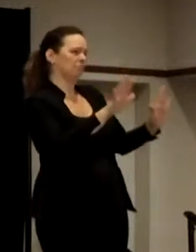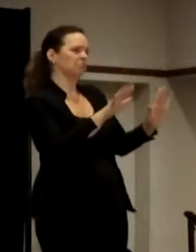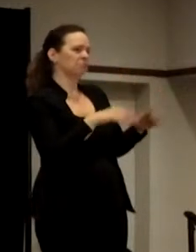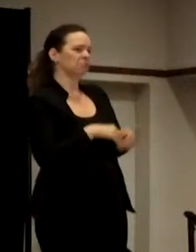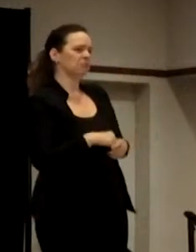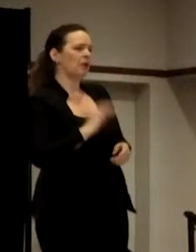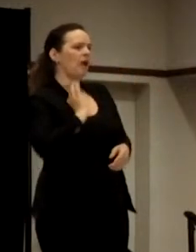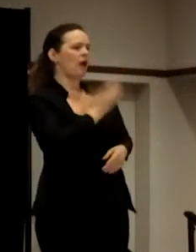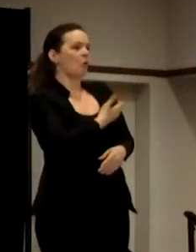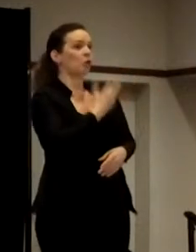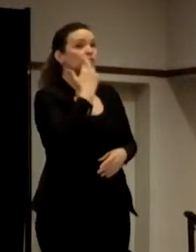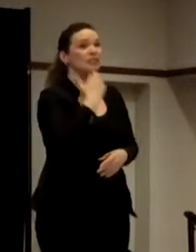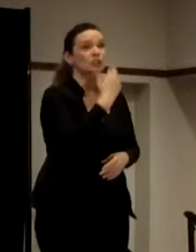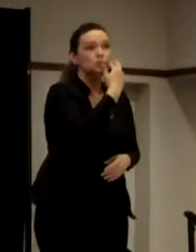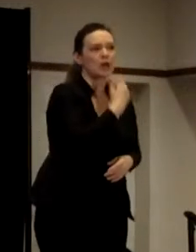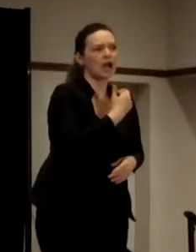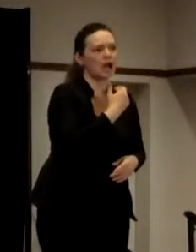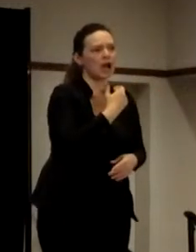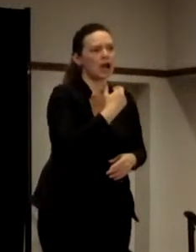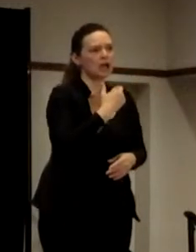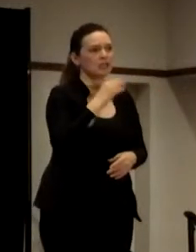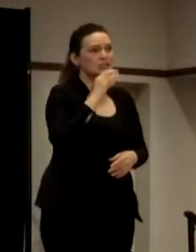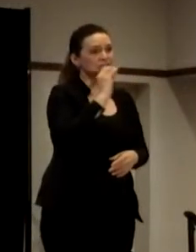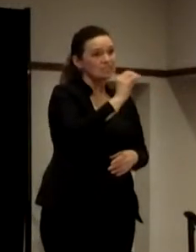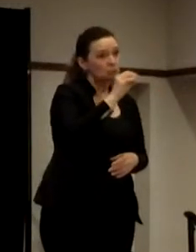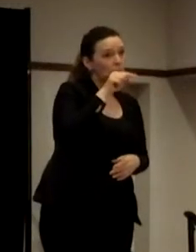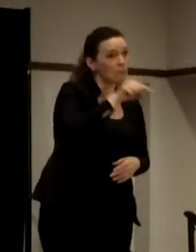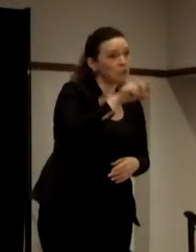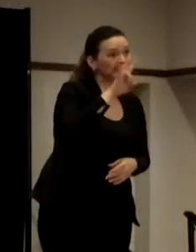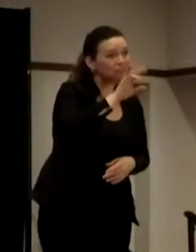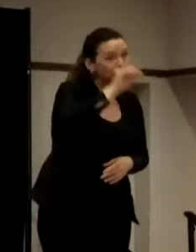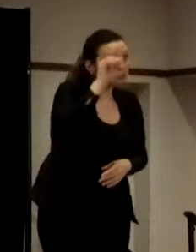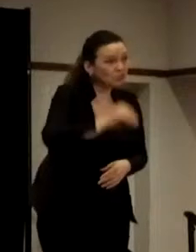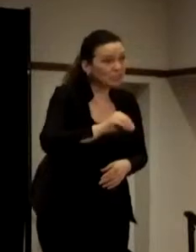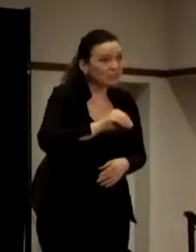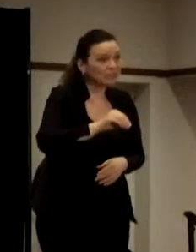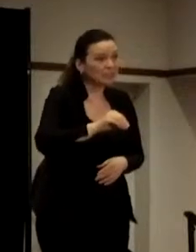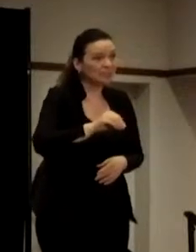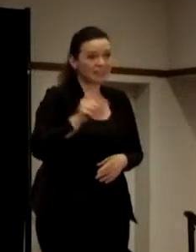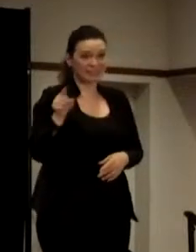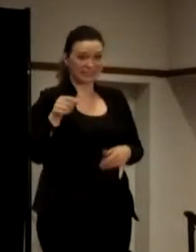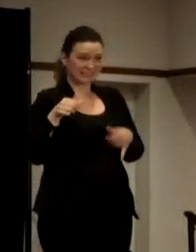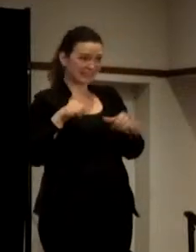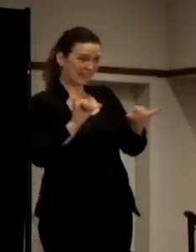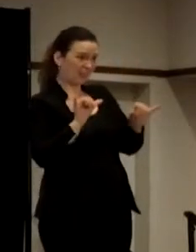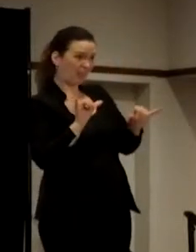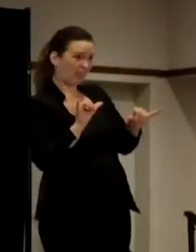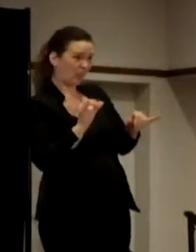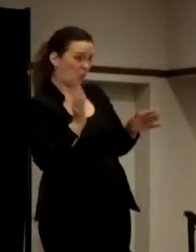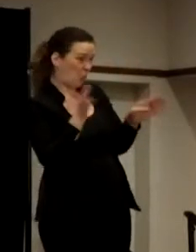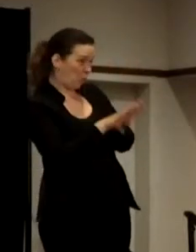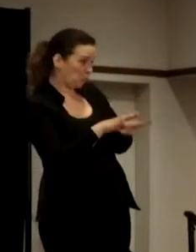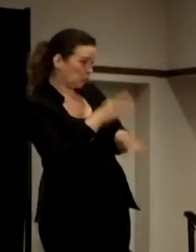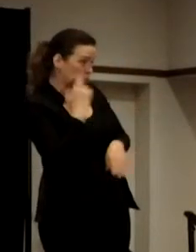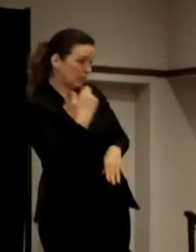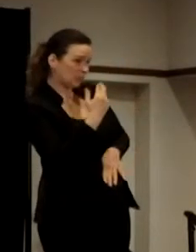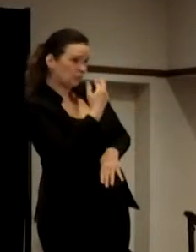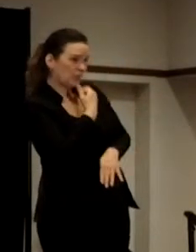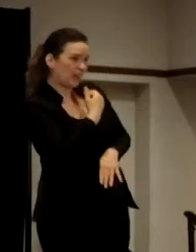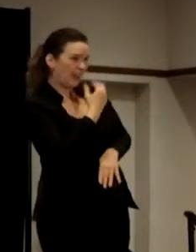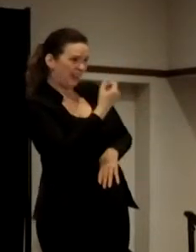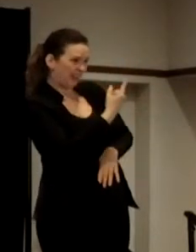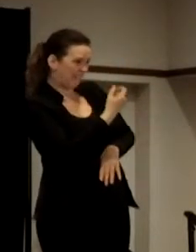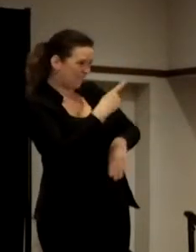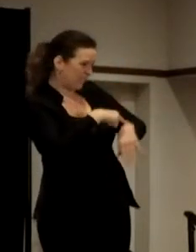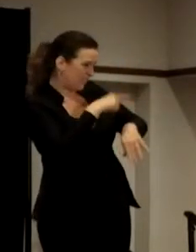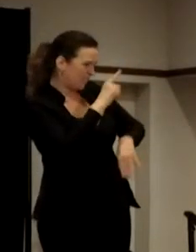a month and restaurants are closed at 11 o'clock still when SU's playing at 9:40? Are we going to kick everybody out of